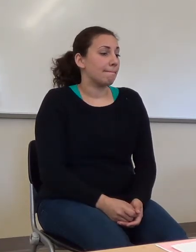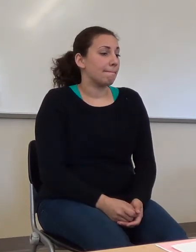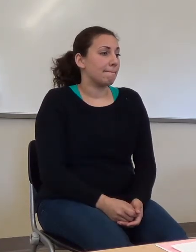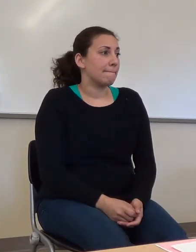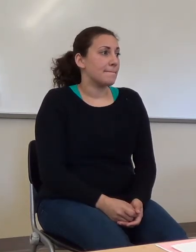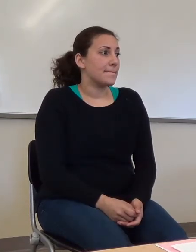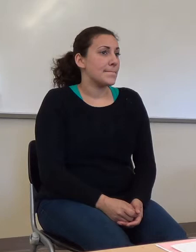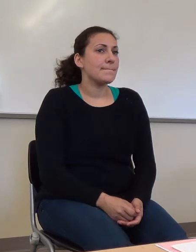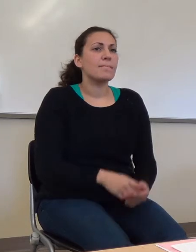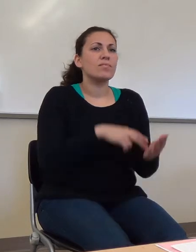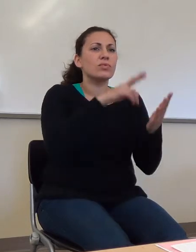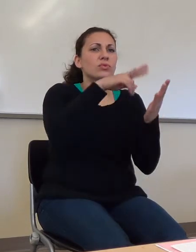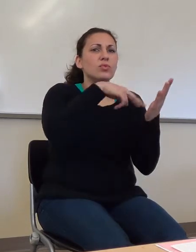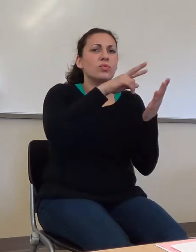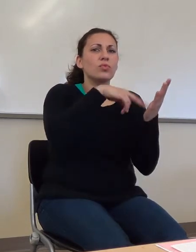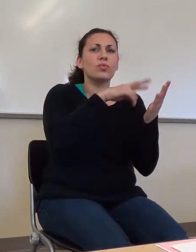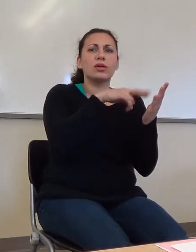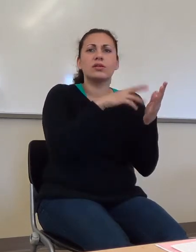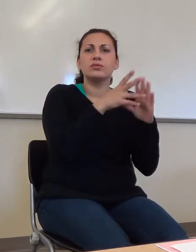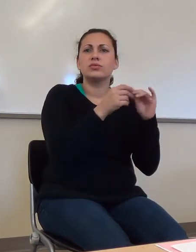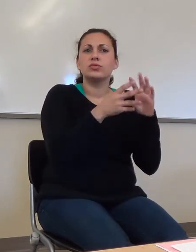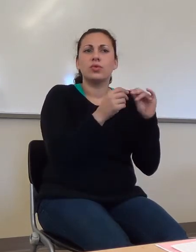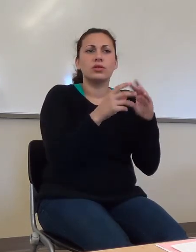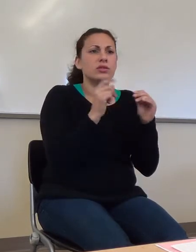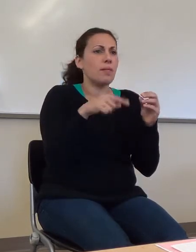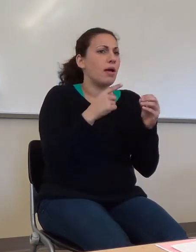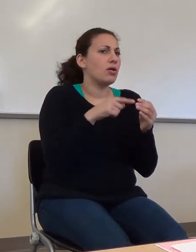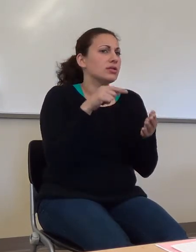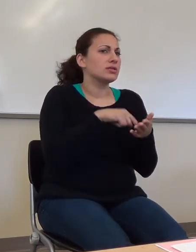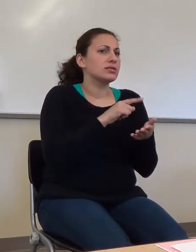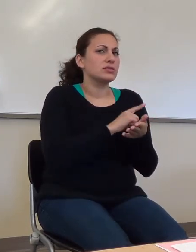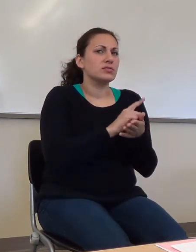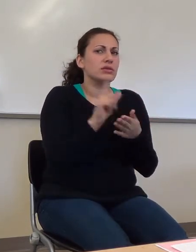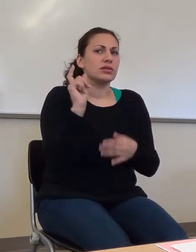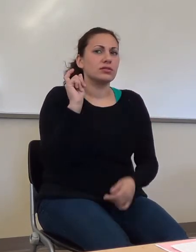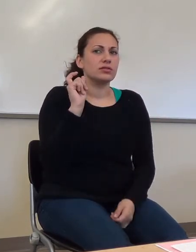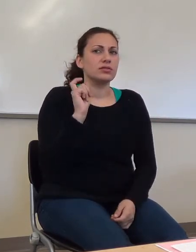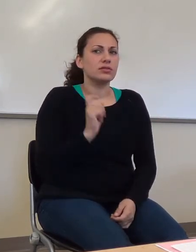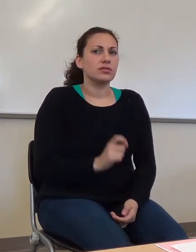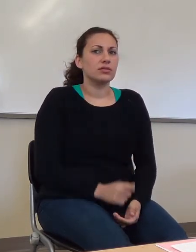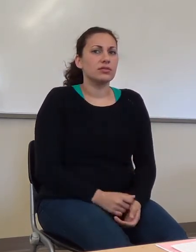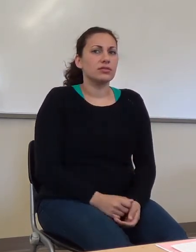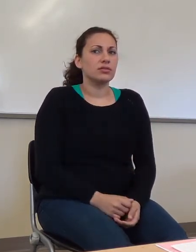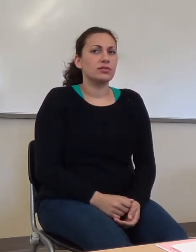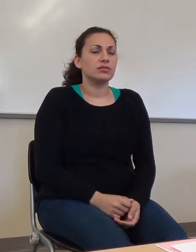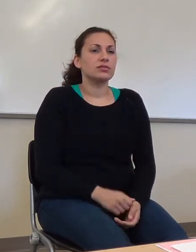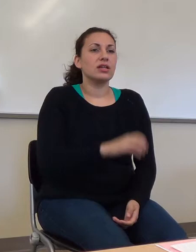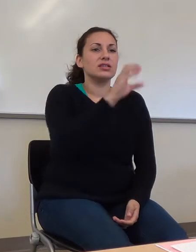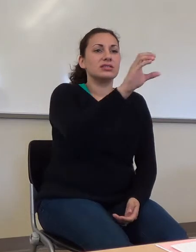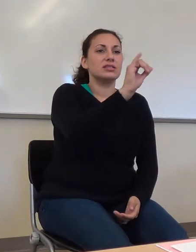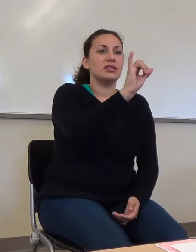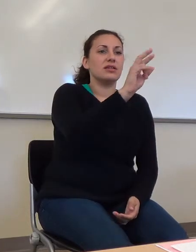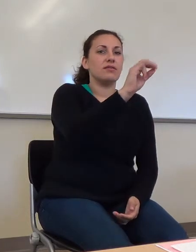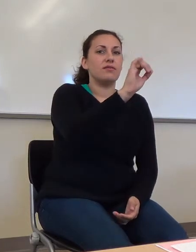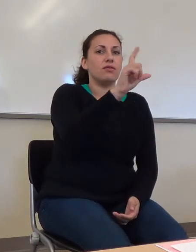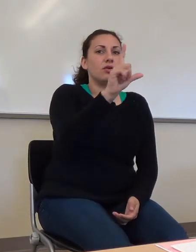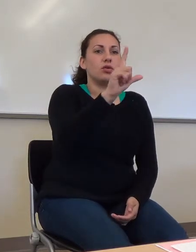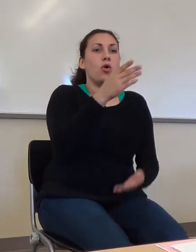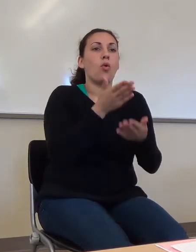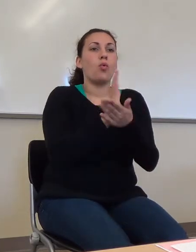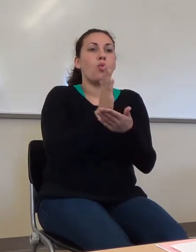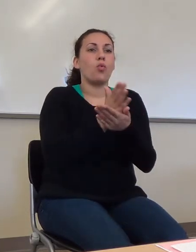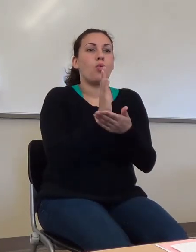What is the reading going to be about this week? The civil rights movement. The civil rights movement,